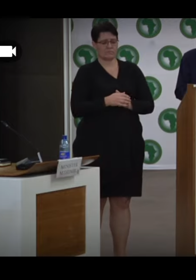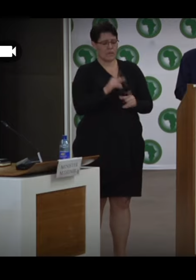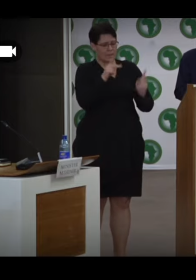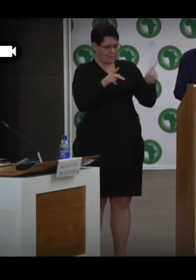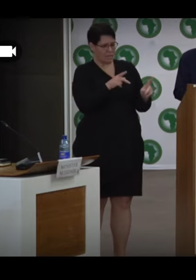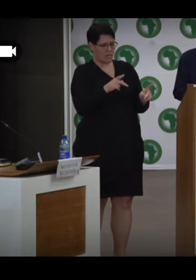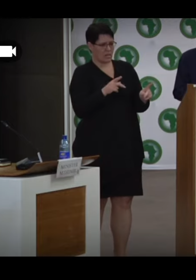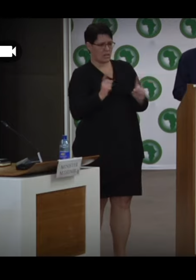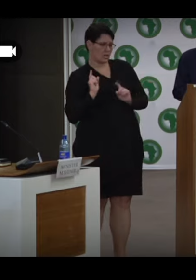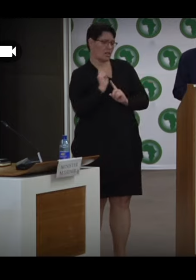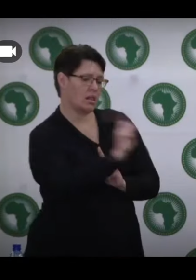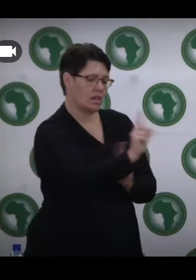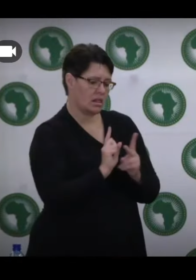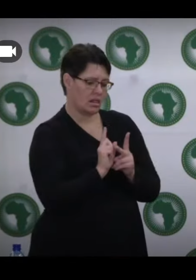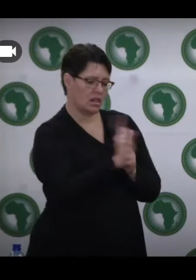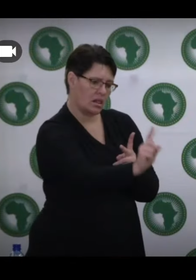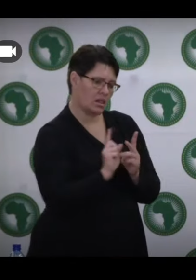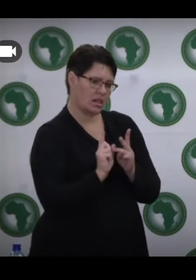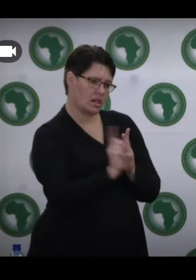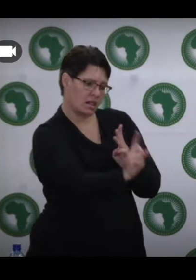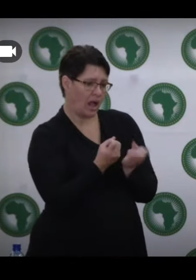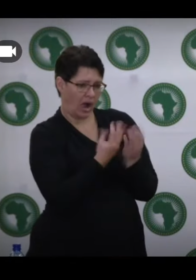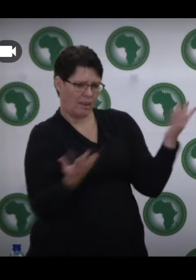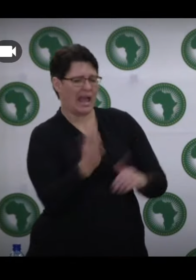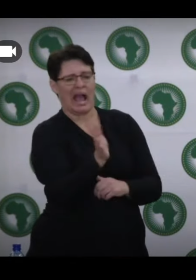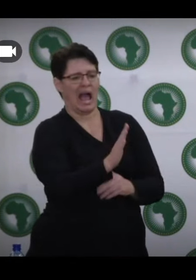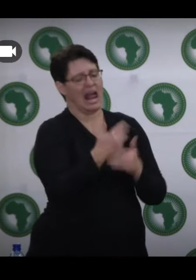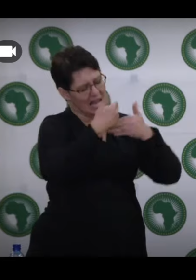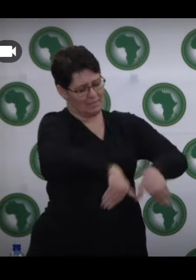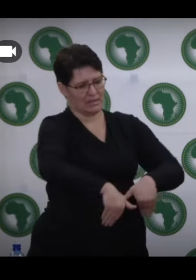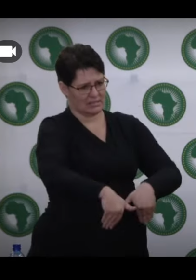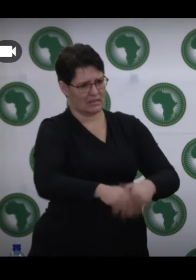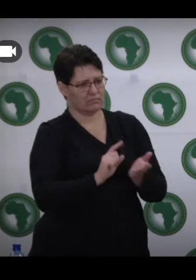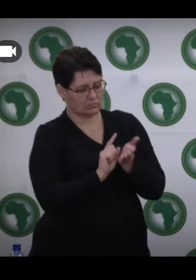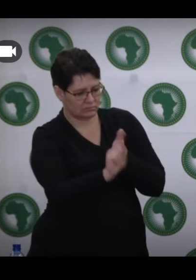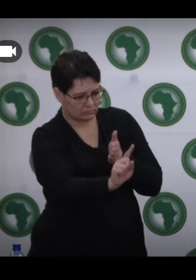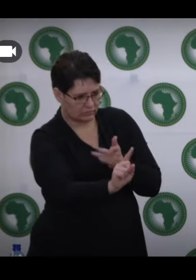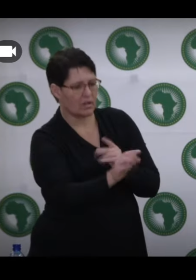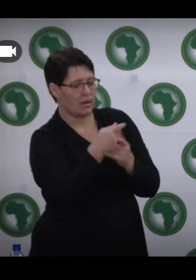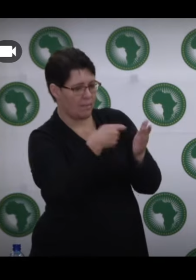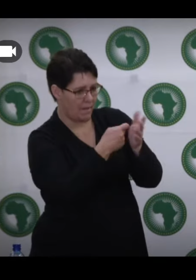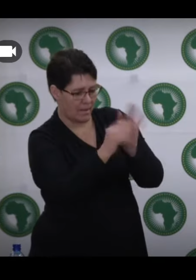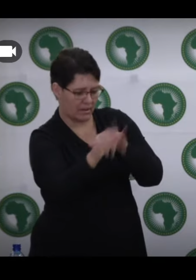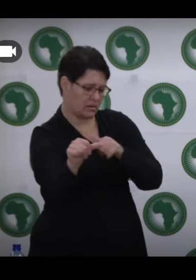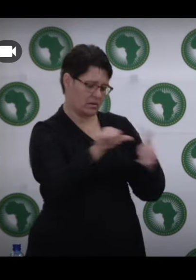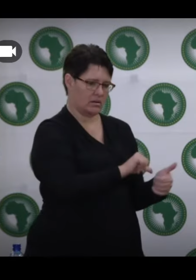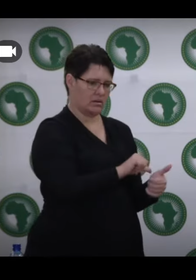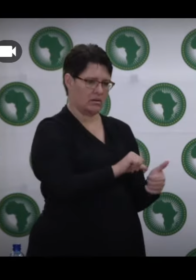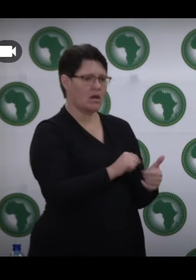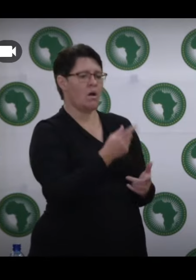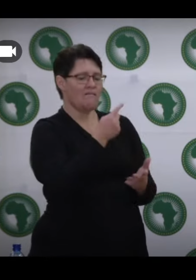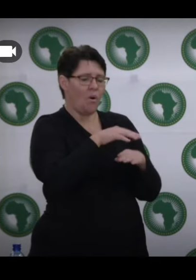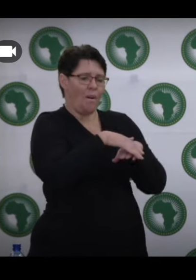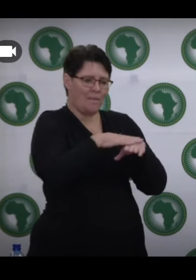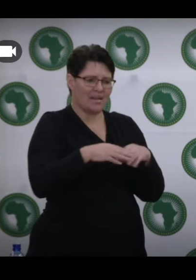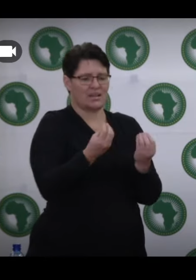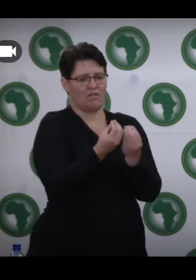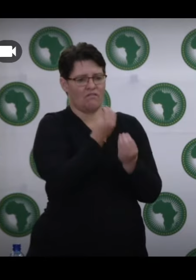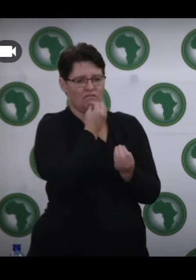people to limit the trips to shopping centres for the purpose of shopping for food and basic goods only.